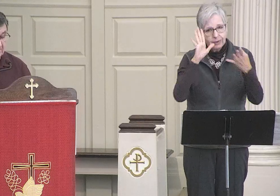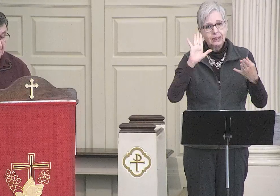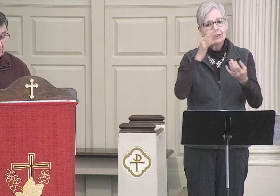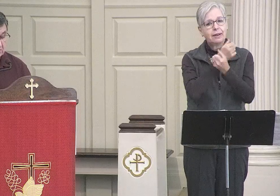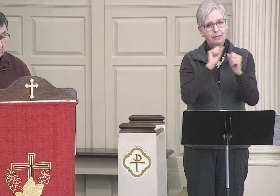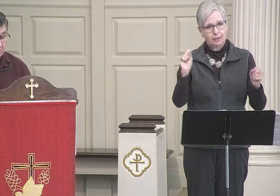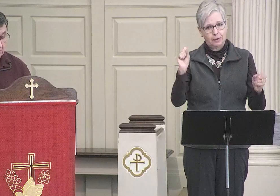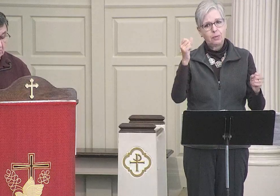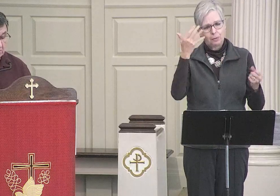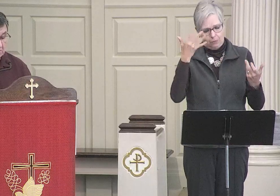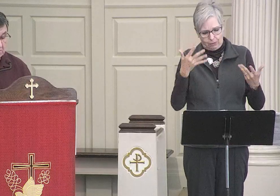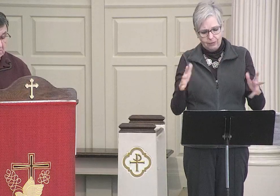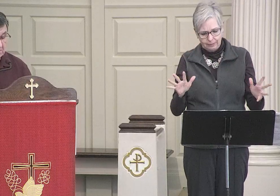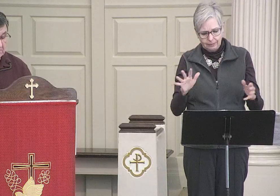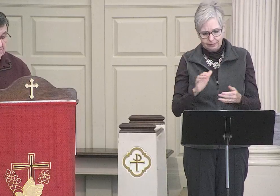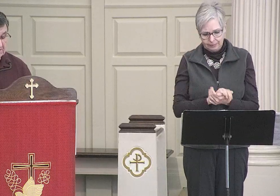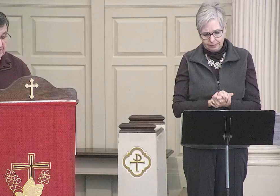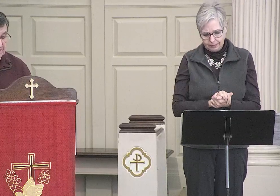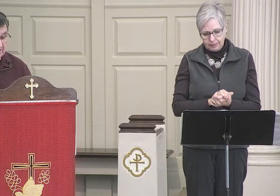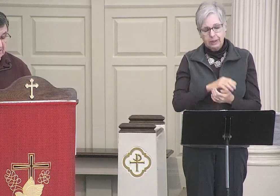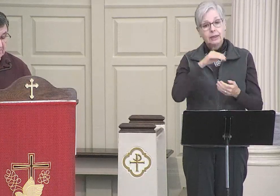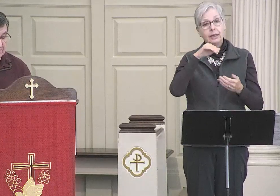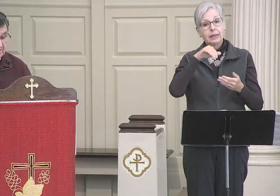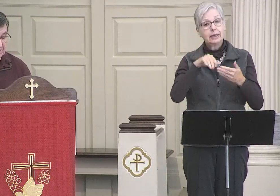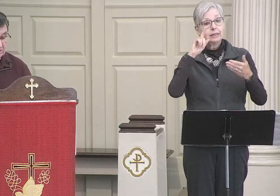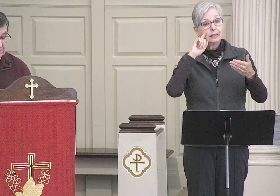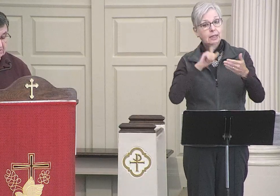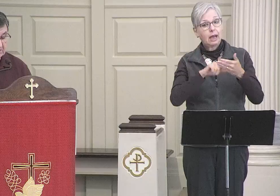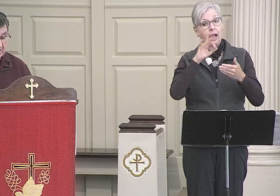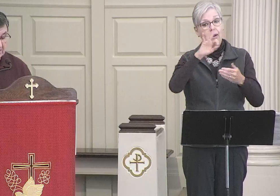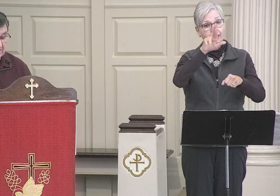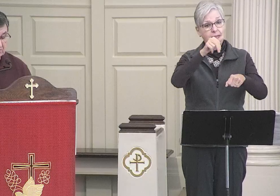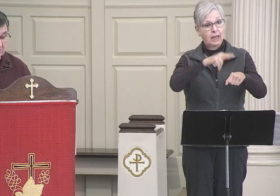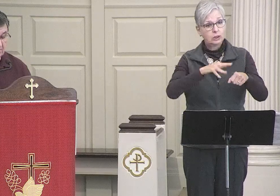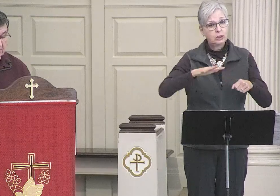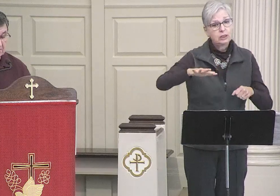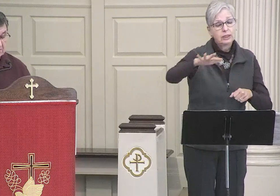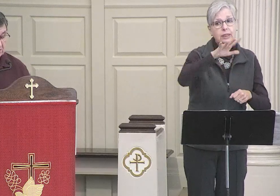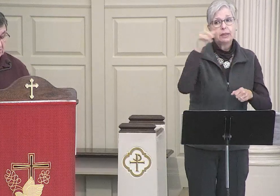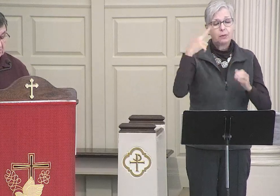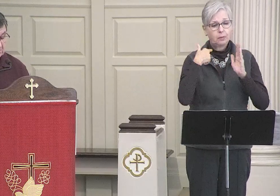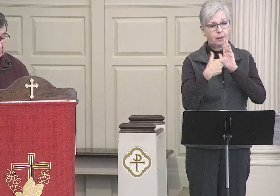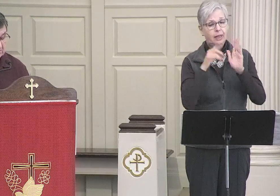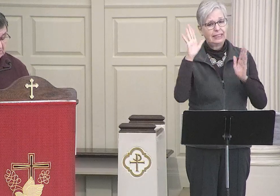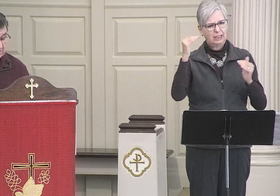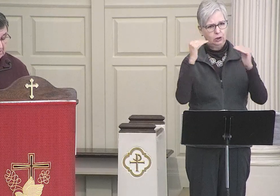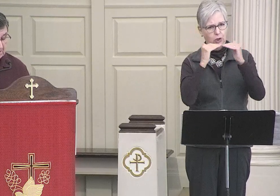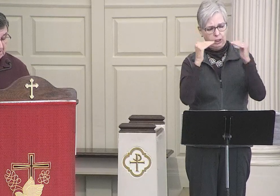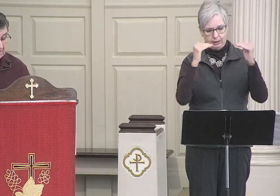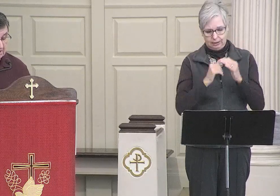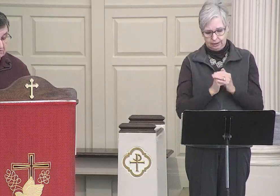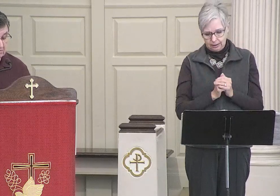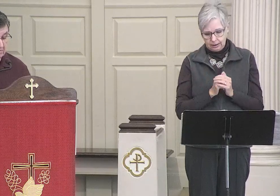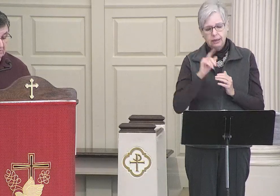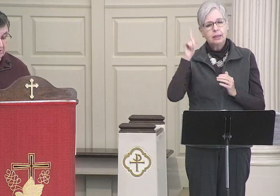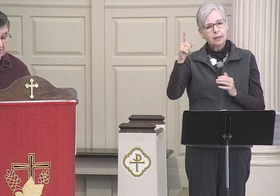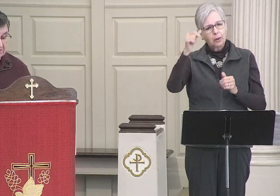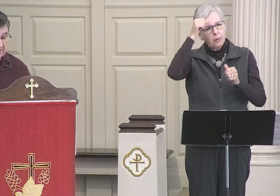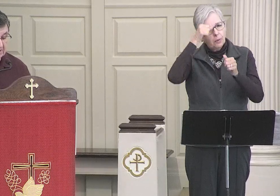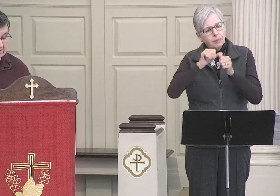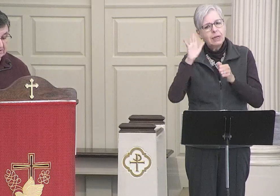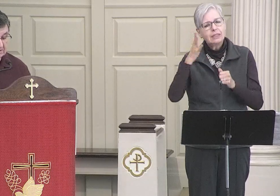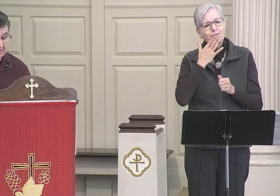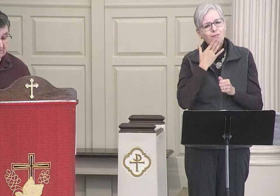his salvation known. In the sight of the nations, he has revealed his justice. He has remembered